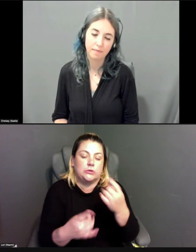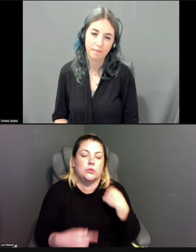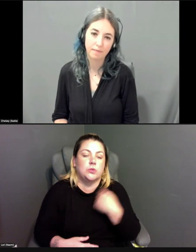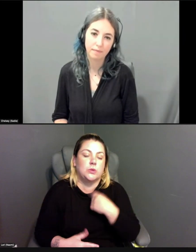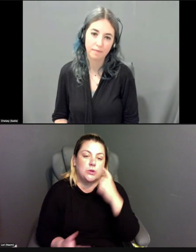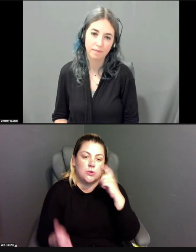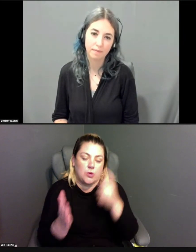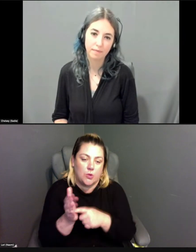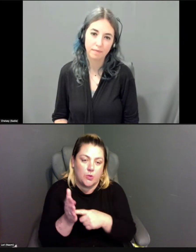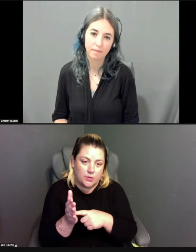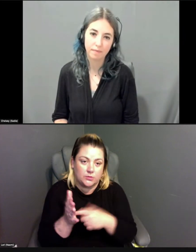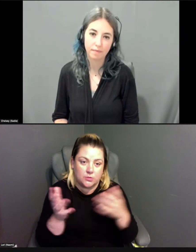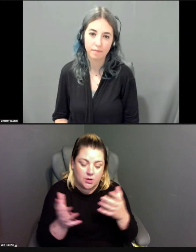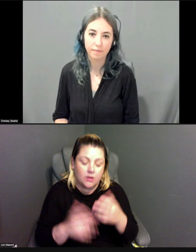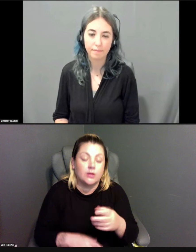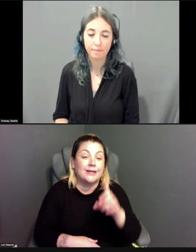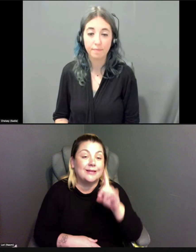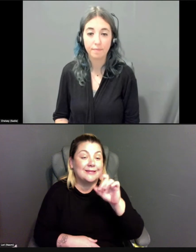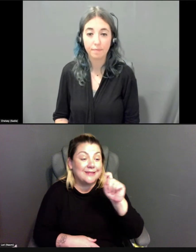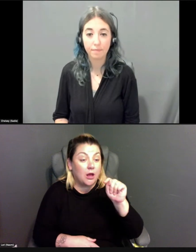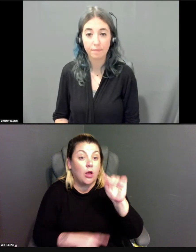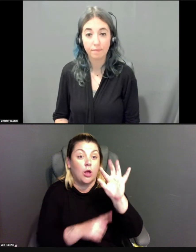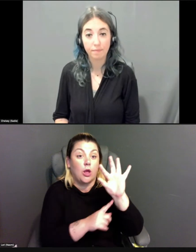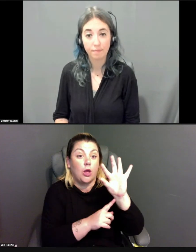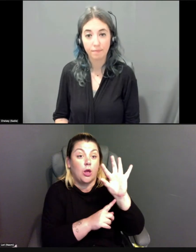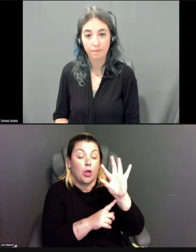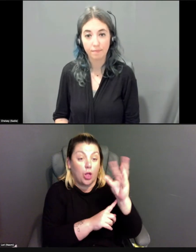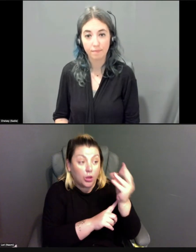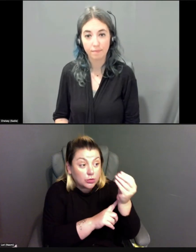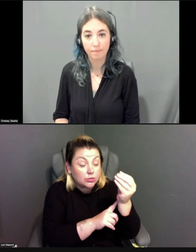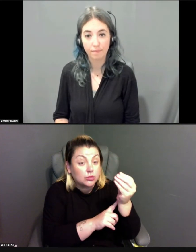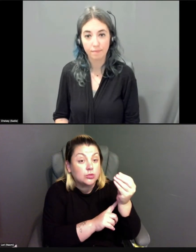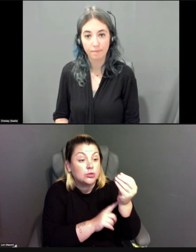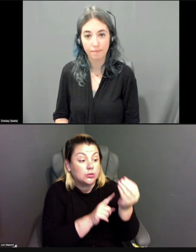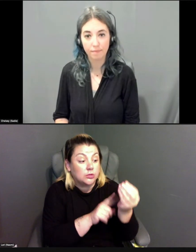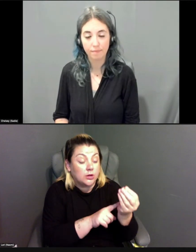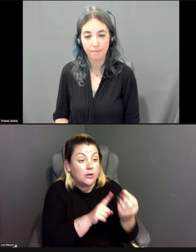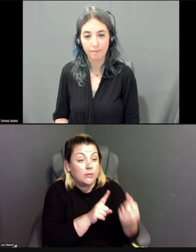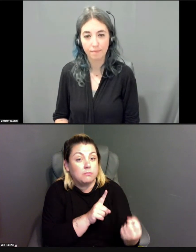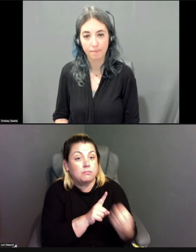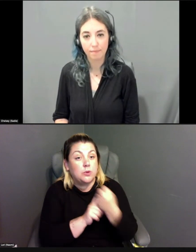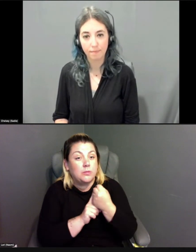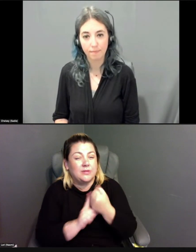significant impact on our ability to trust ourselves.